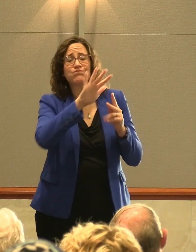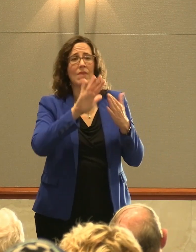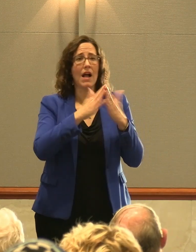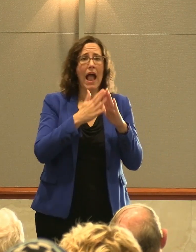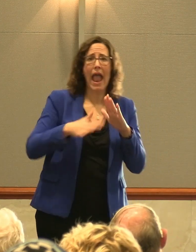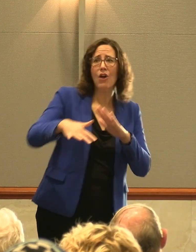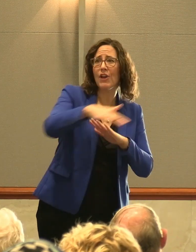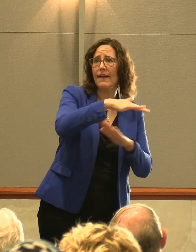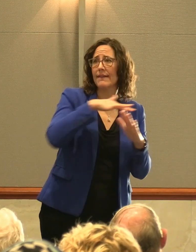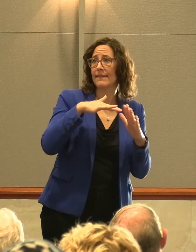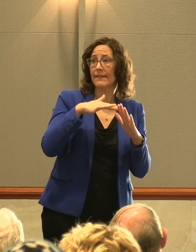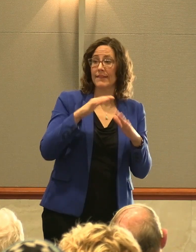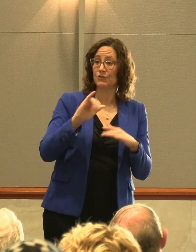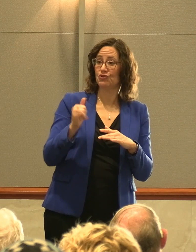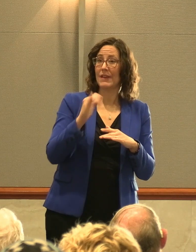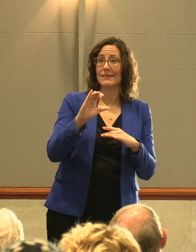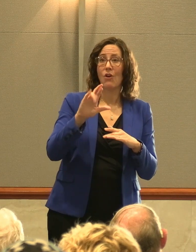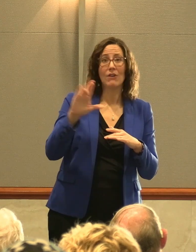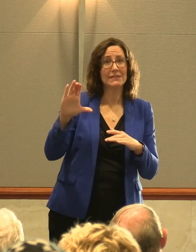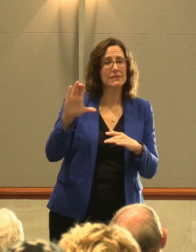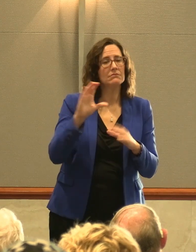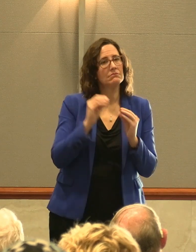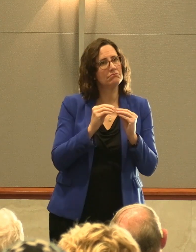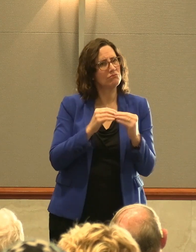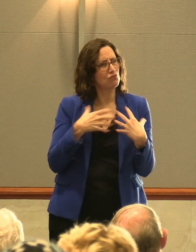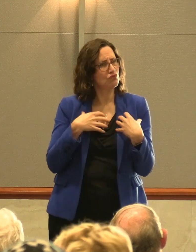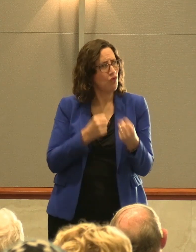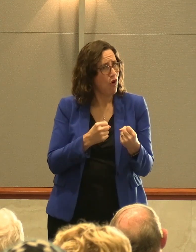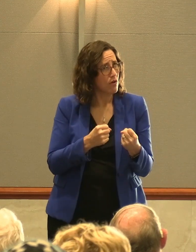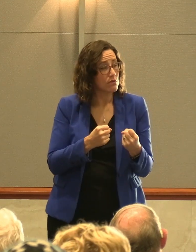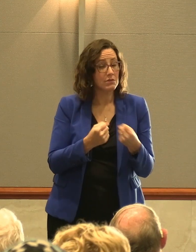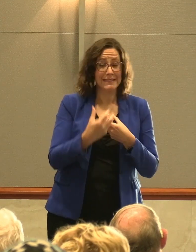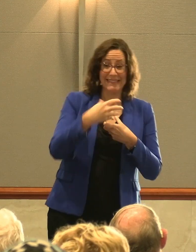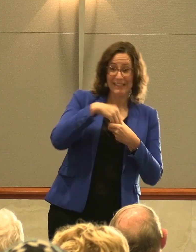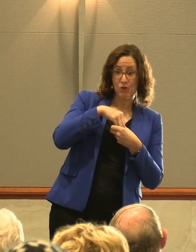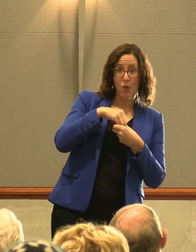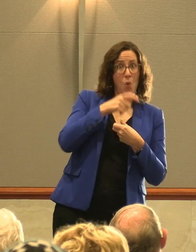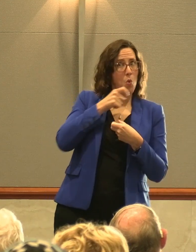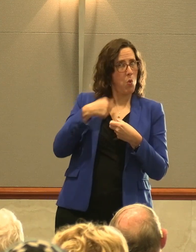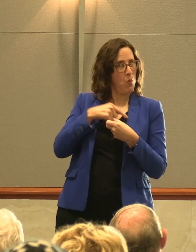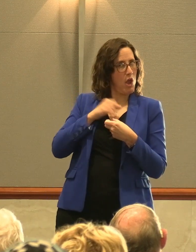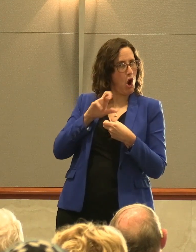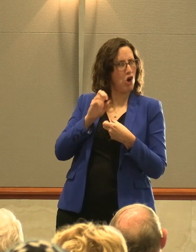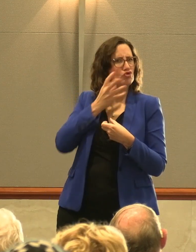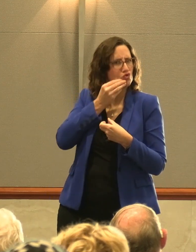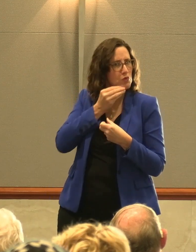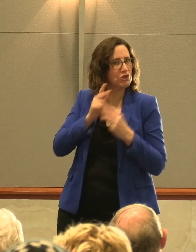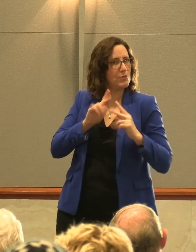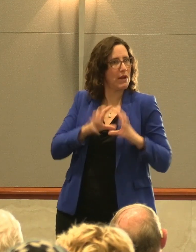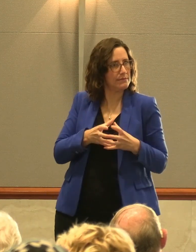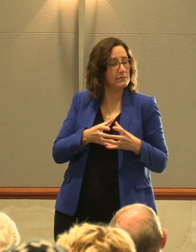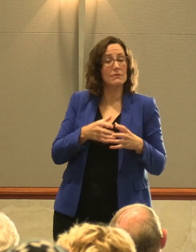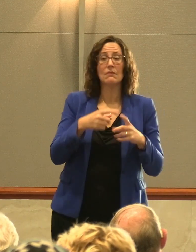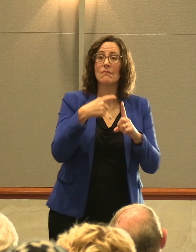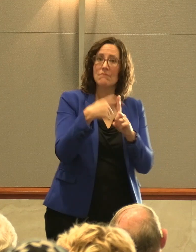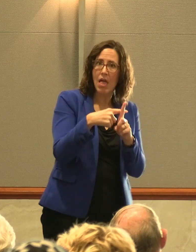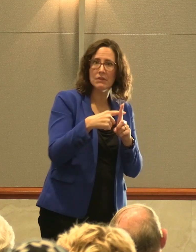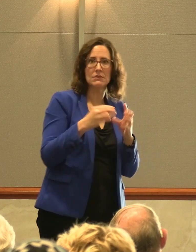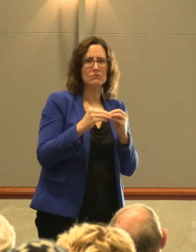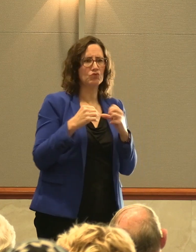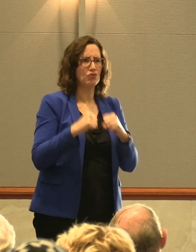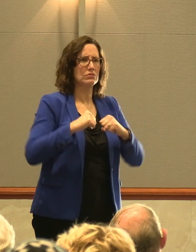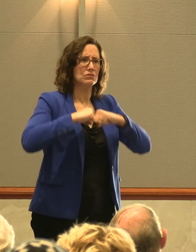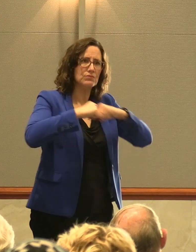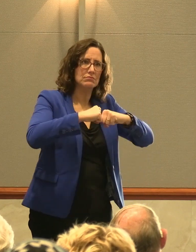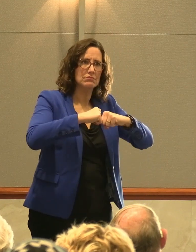region, the JCRC makes us stronger both internally in who we are as a Jewish community and stronger in our